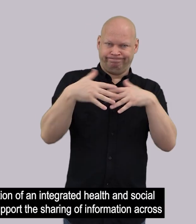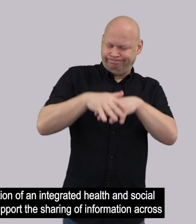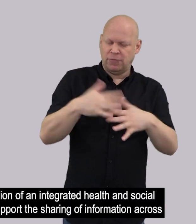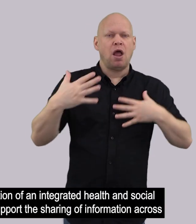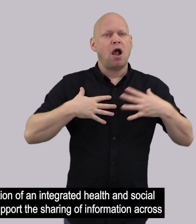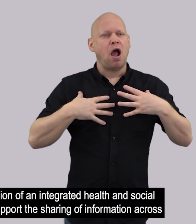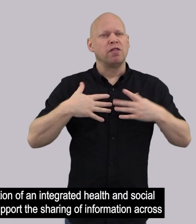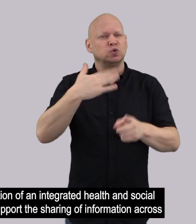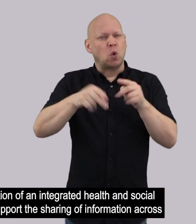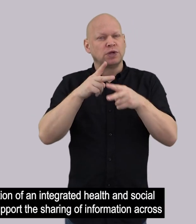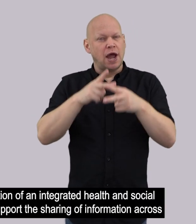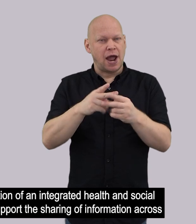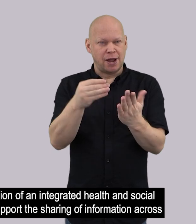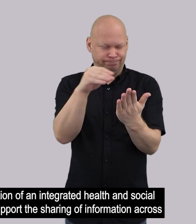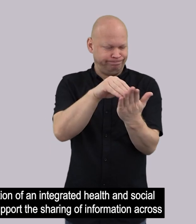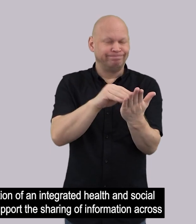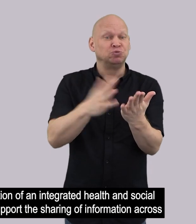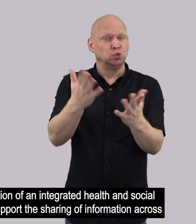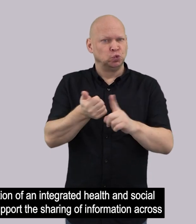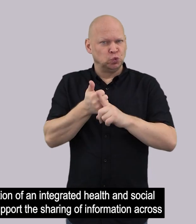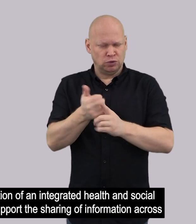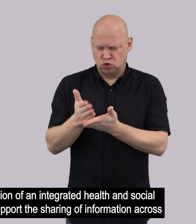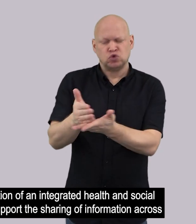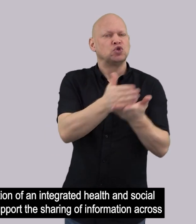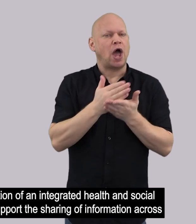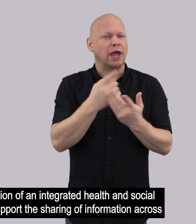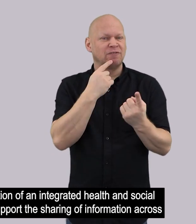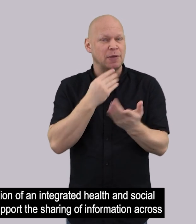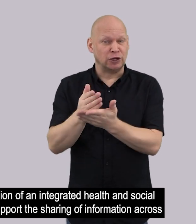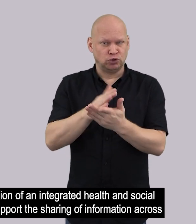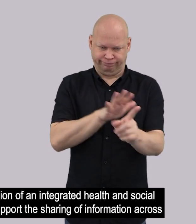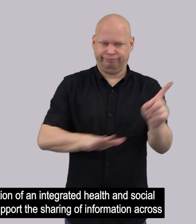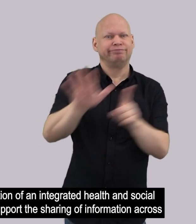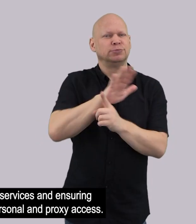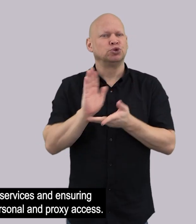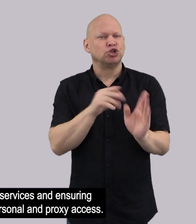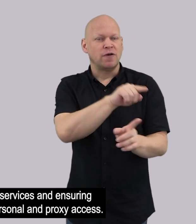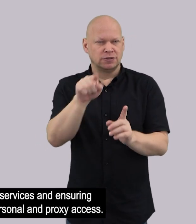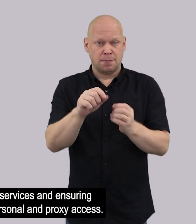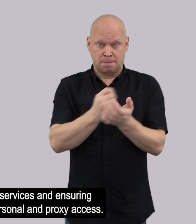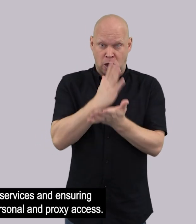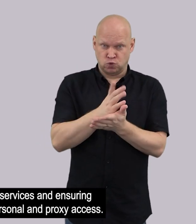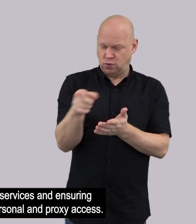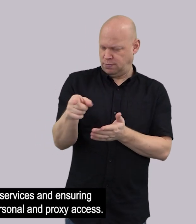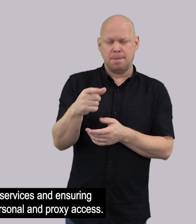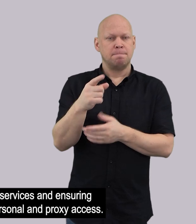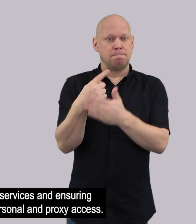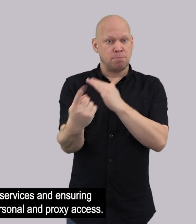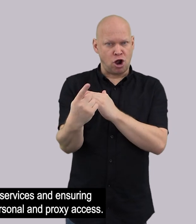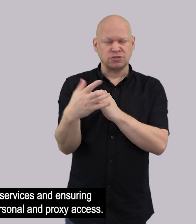The introduction of an integrated health and social care record to support the sharing of information across services and ensuring personal and proxy